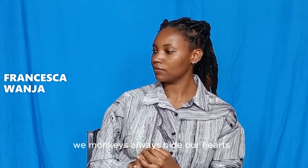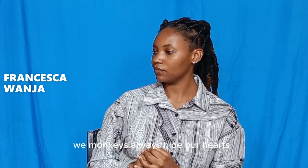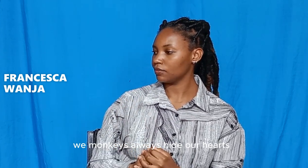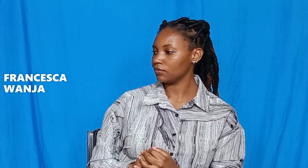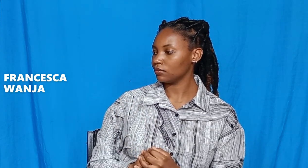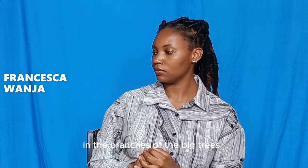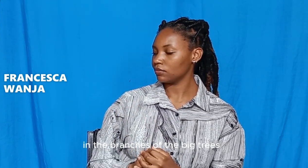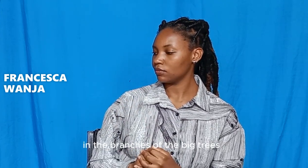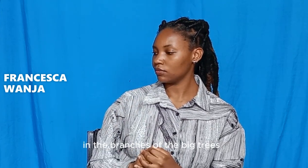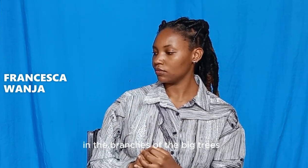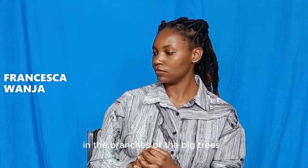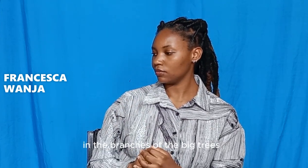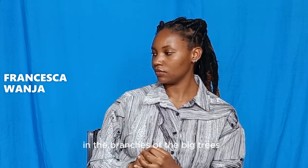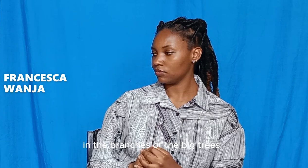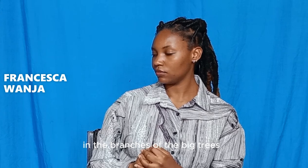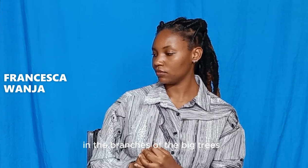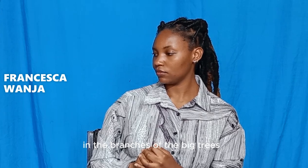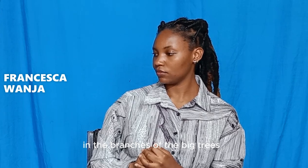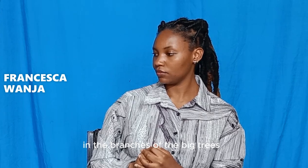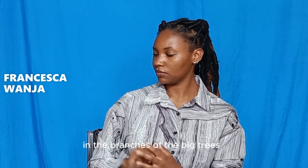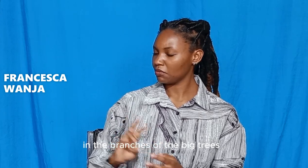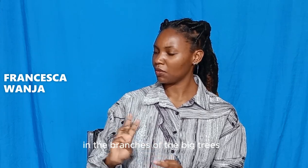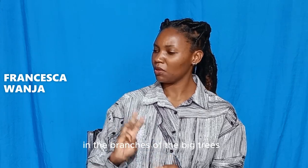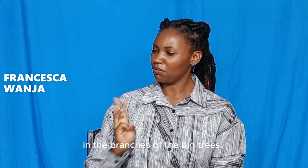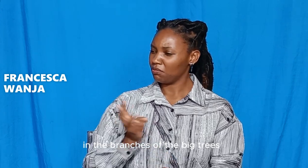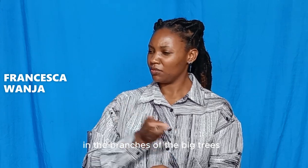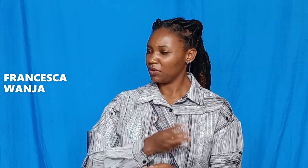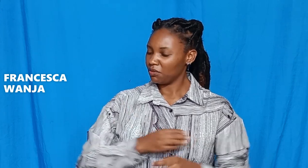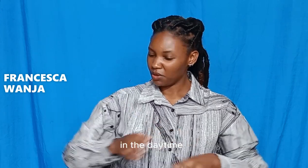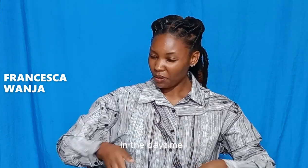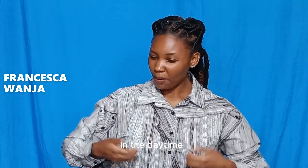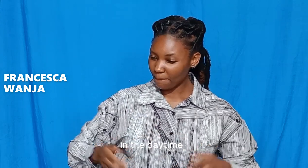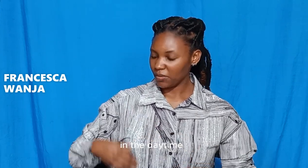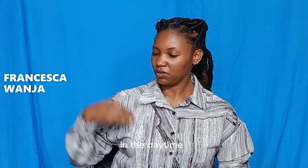In the daytime.